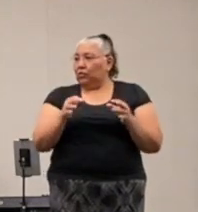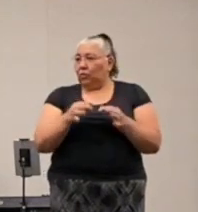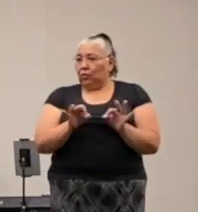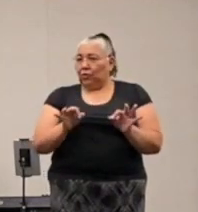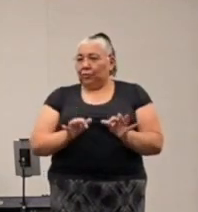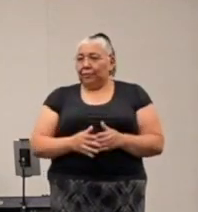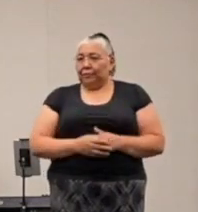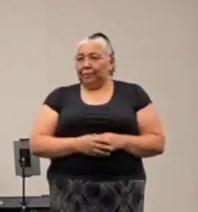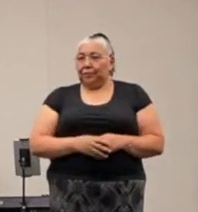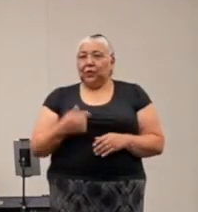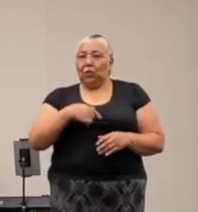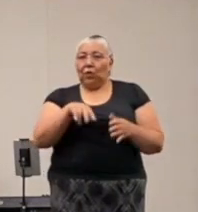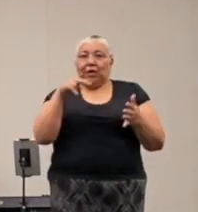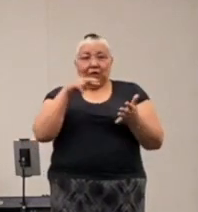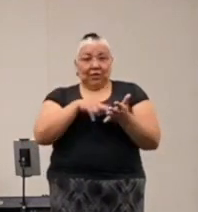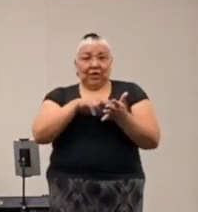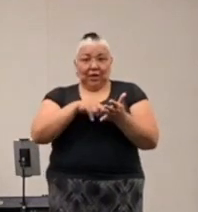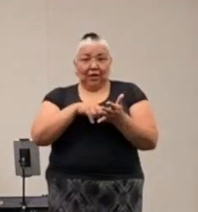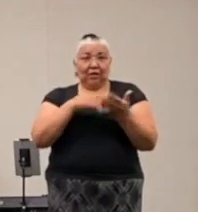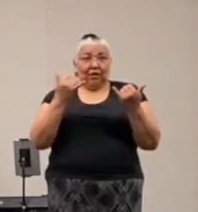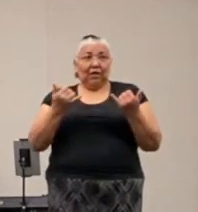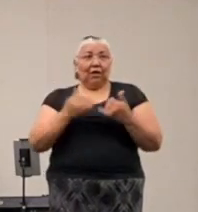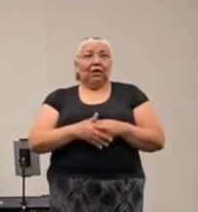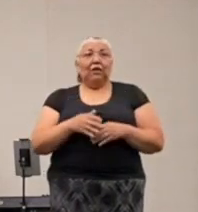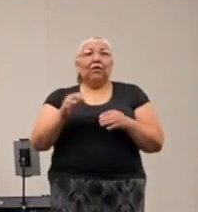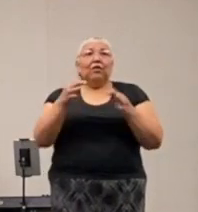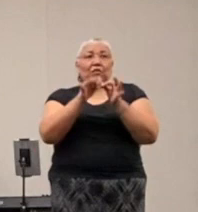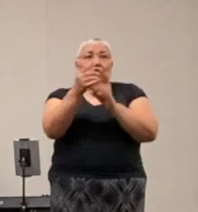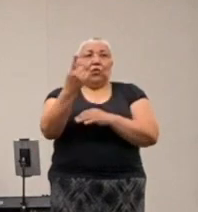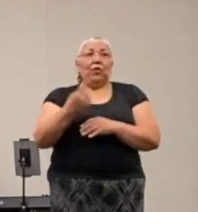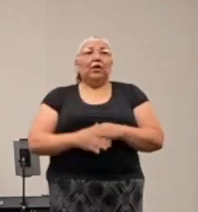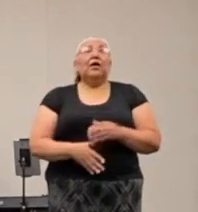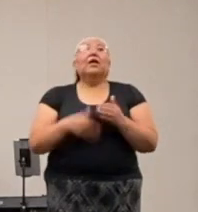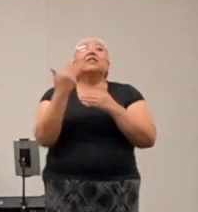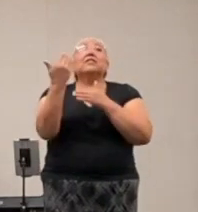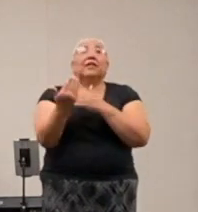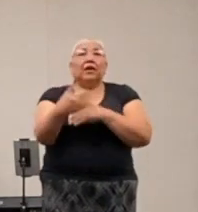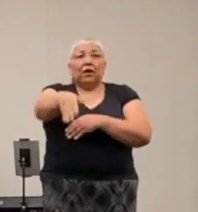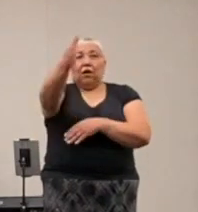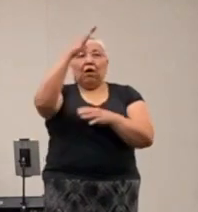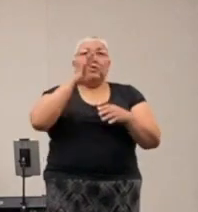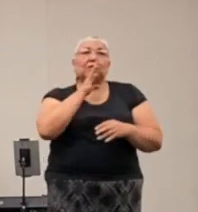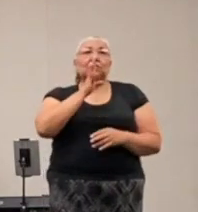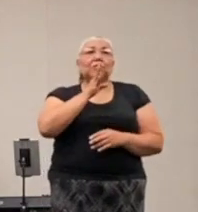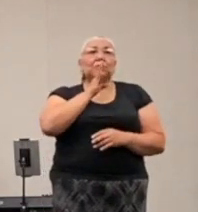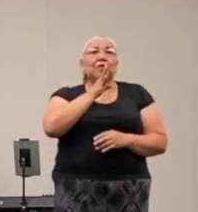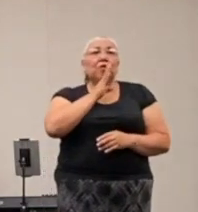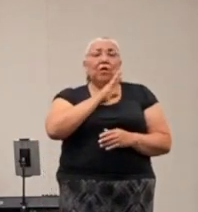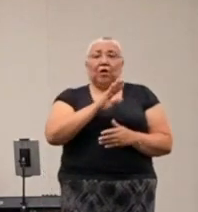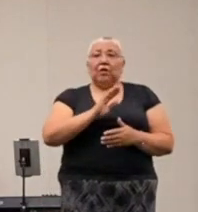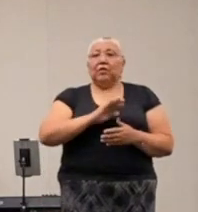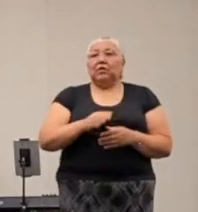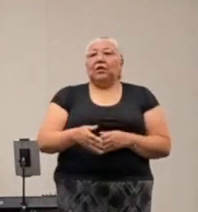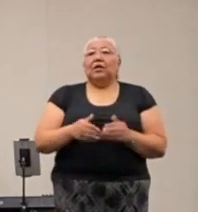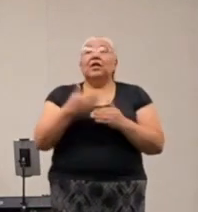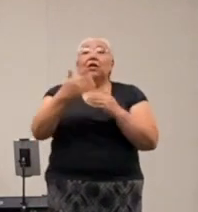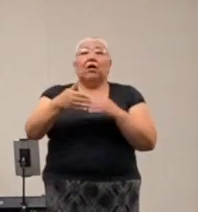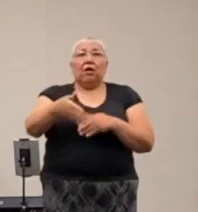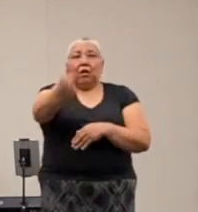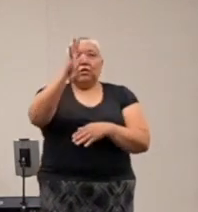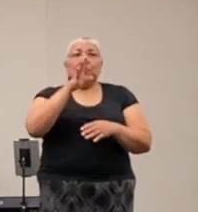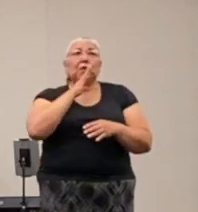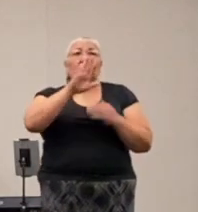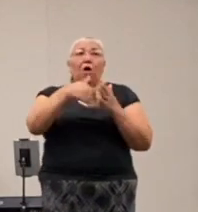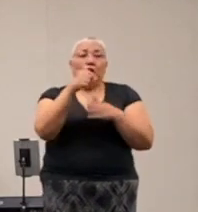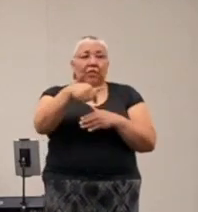As we stand upon it, right? So starting at verse 1. Then God spoke. Say, God spoke. God spoke. Then God spoke all